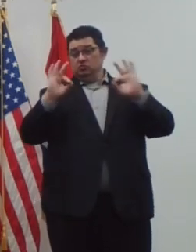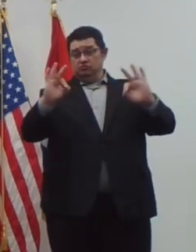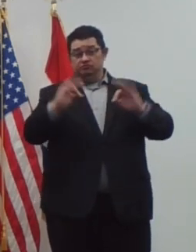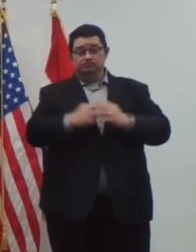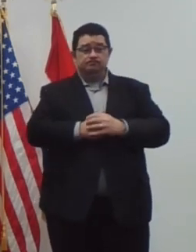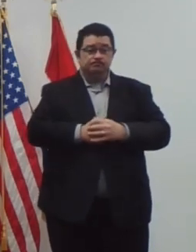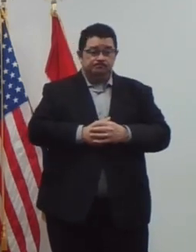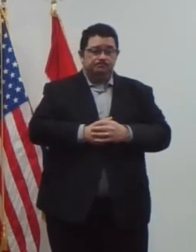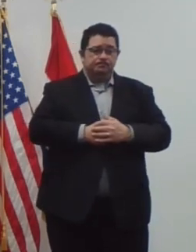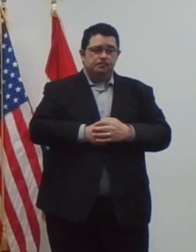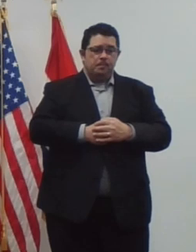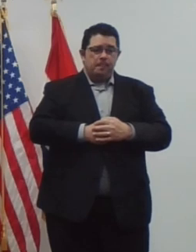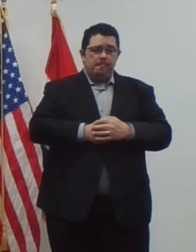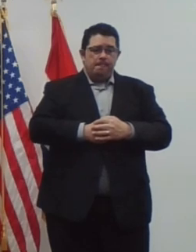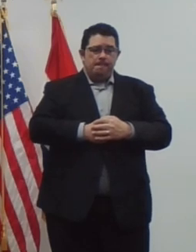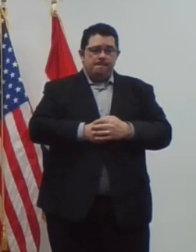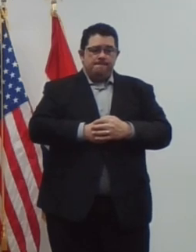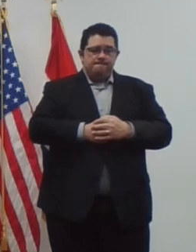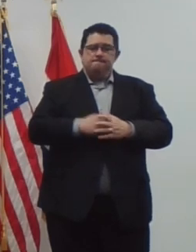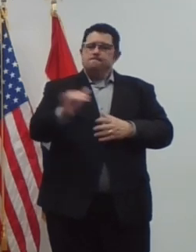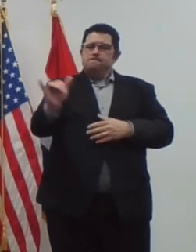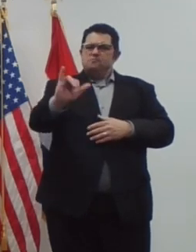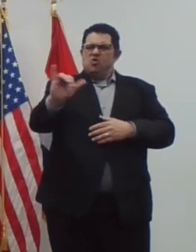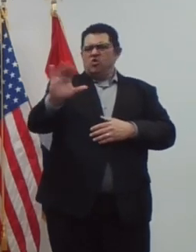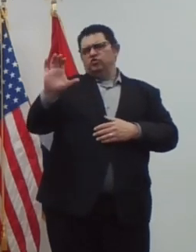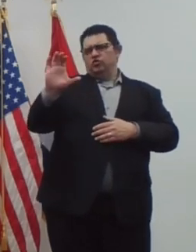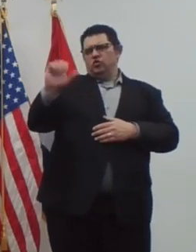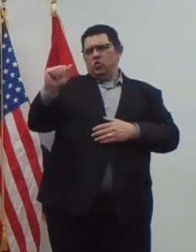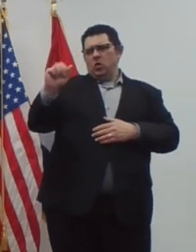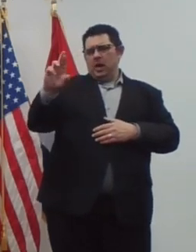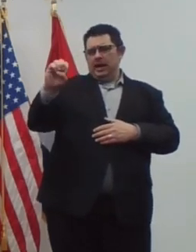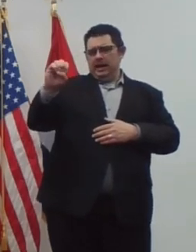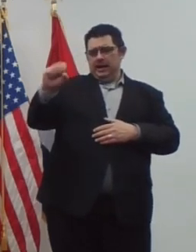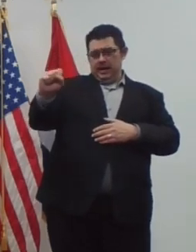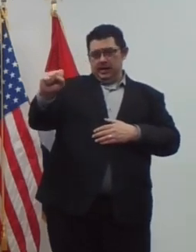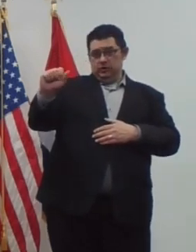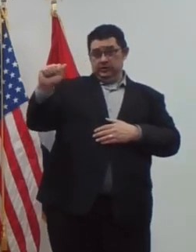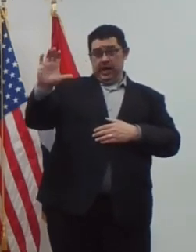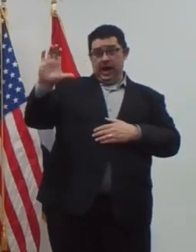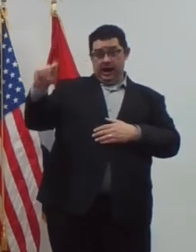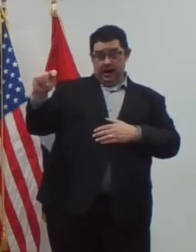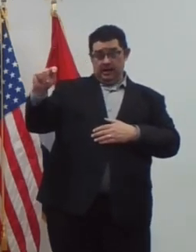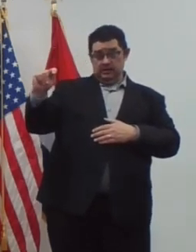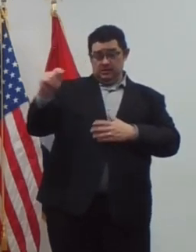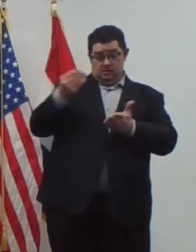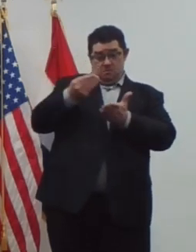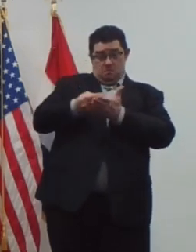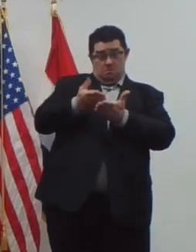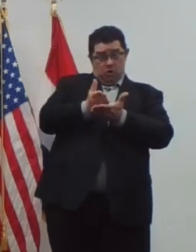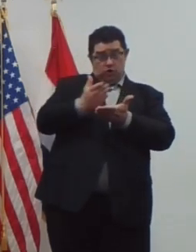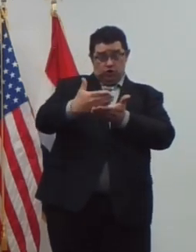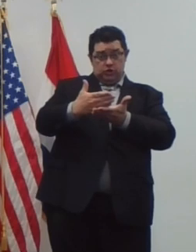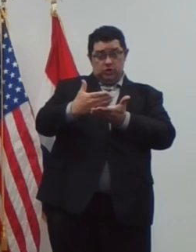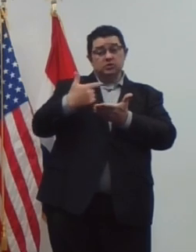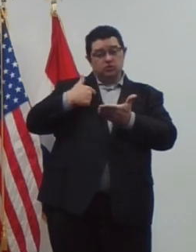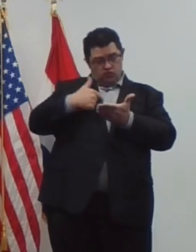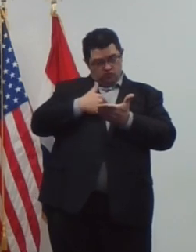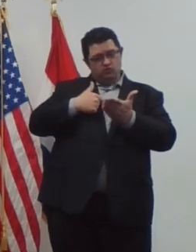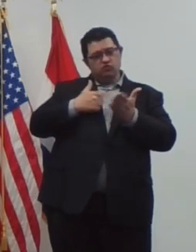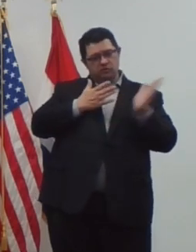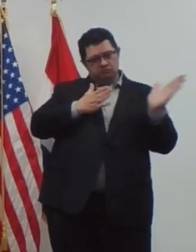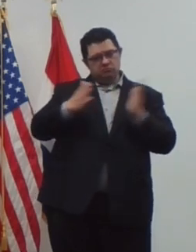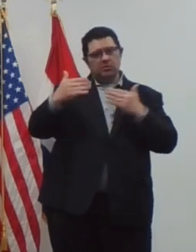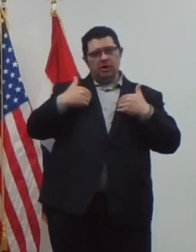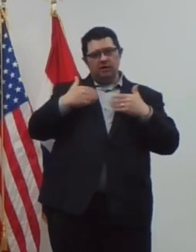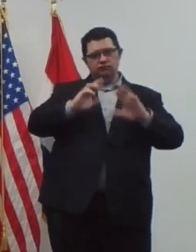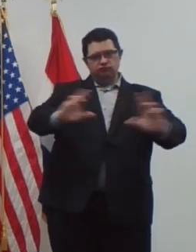We also are working on our CARES Act stimulus grant budget. We expect to have that by Friday. So